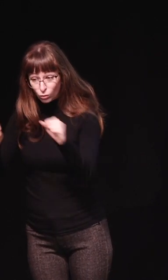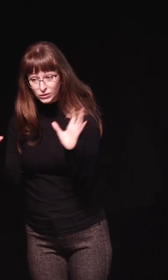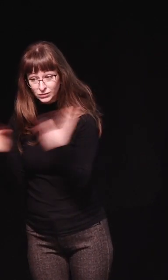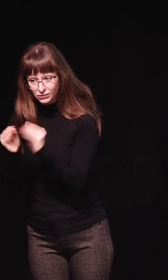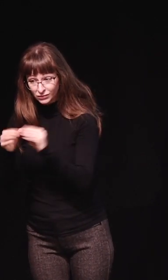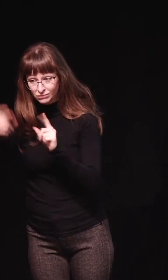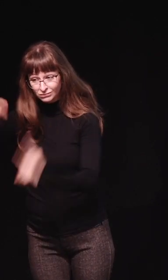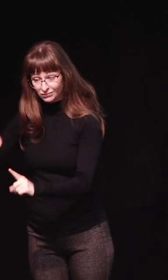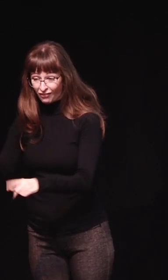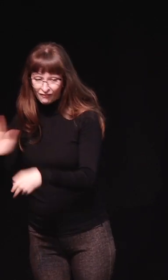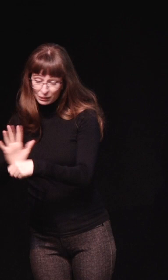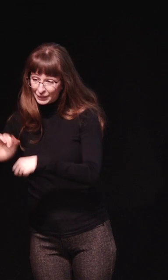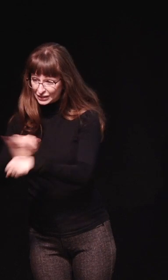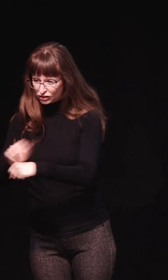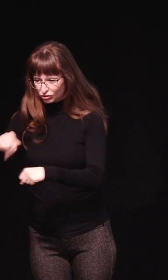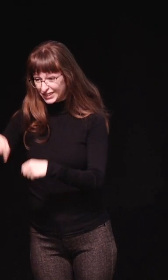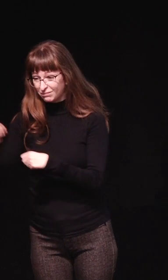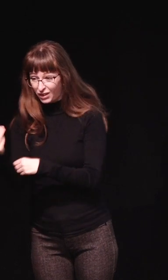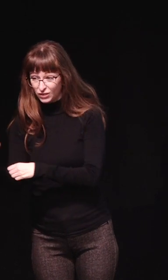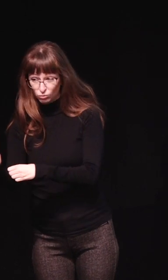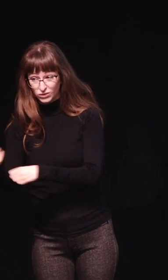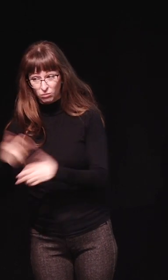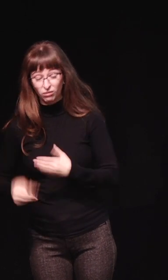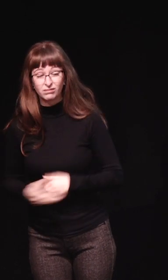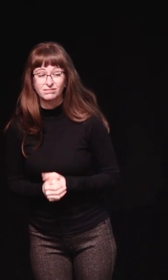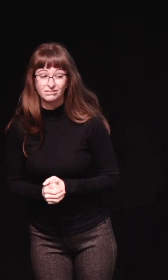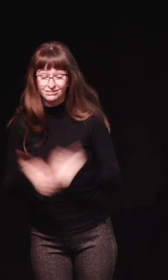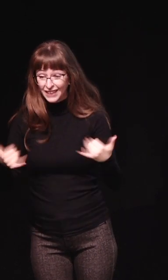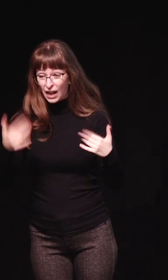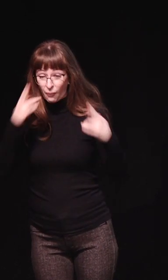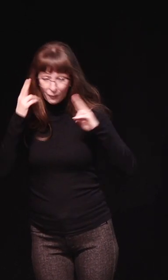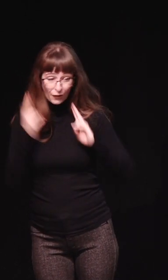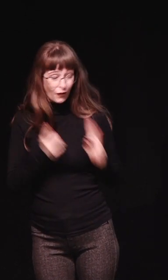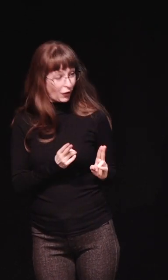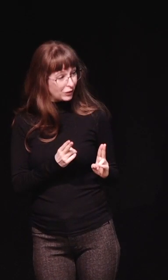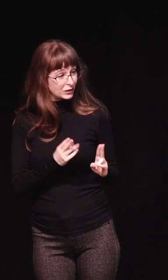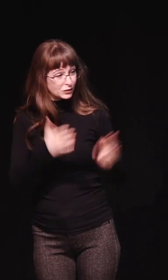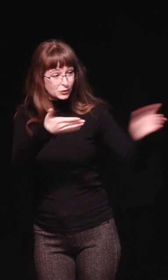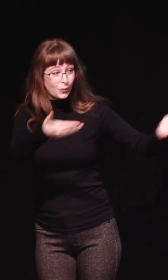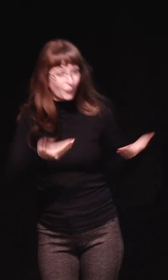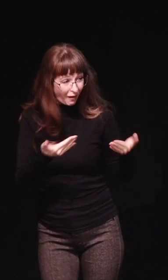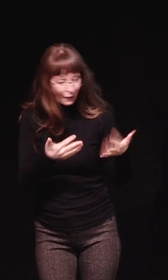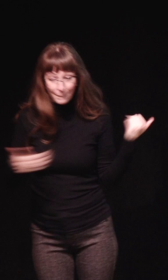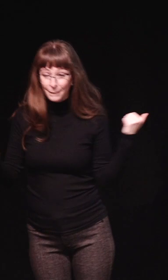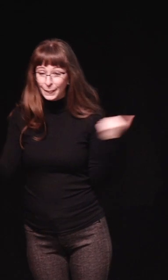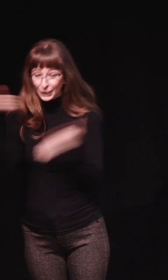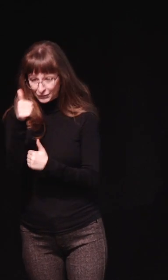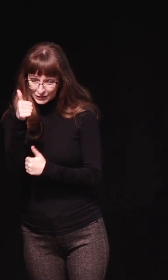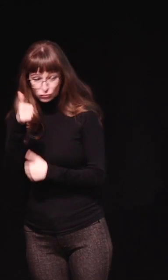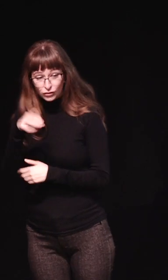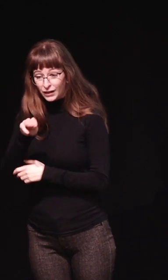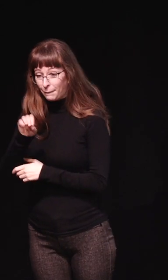Monday and Tuesday. It is now my honor to welcome to the stage the Commissioner of the Mayor's Office for People